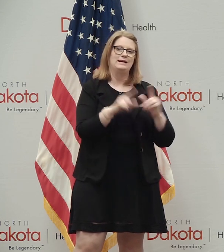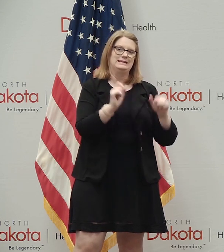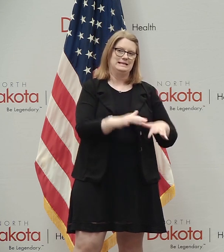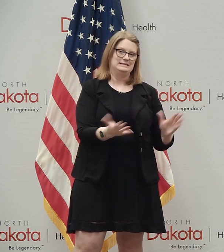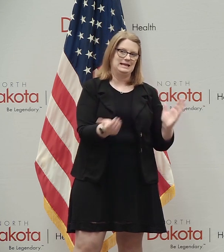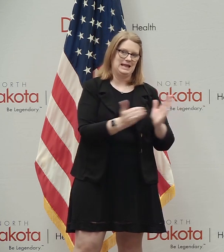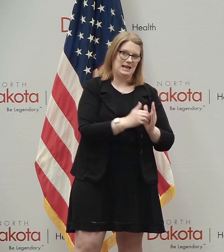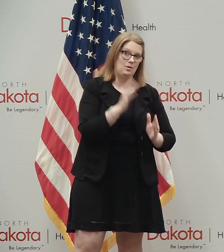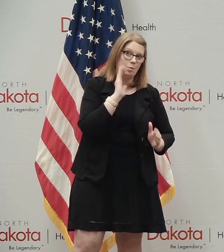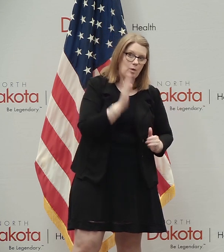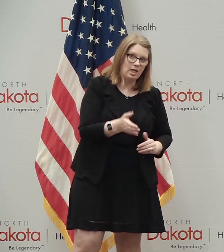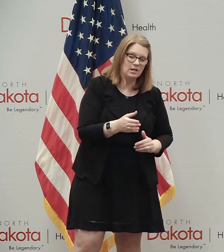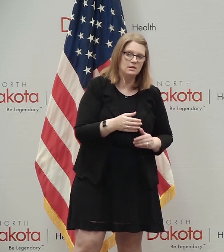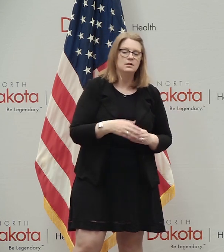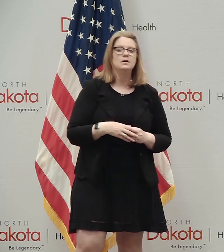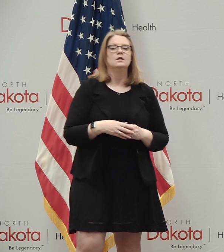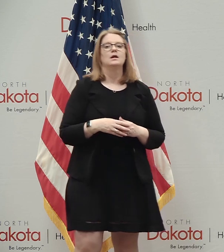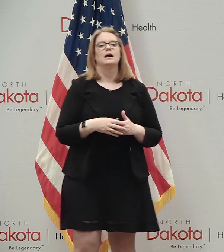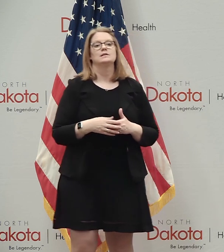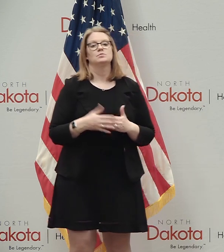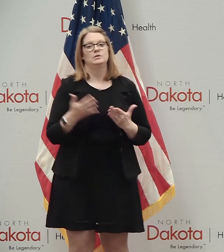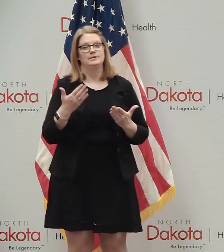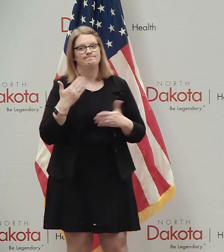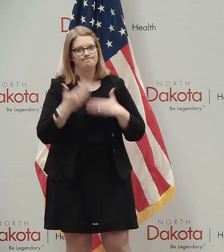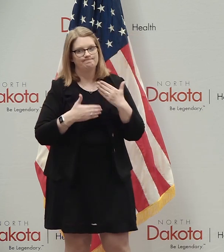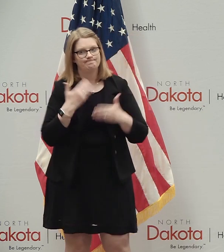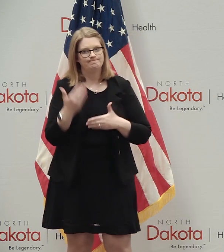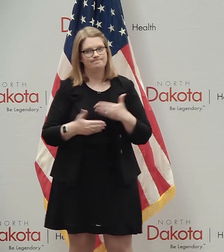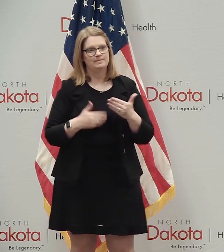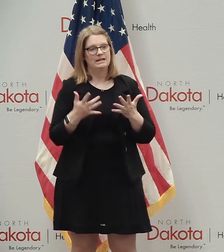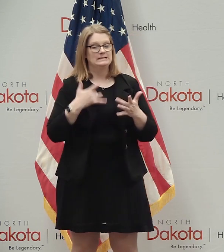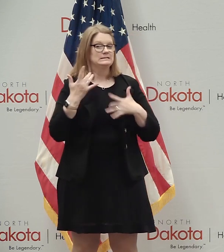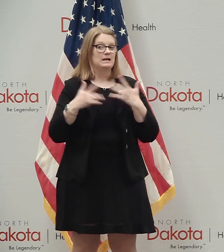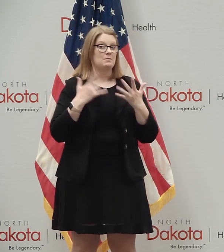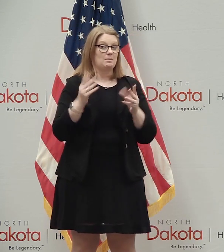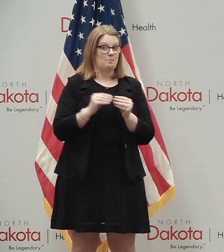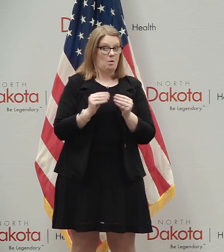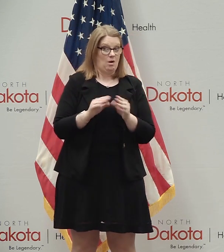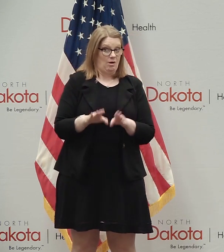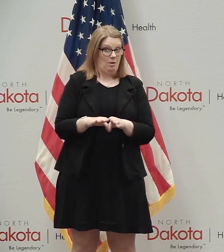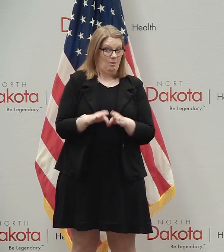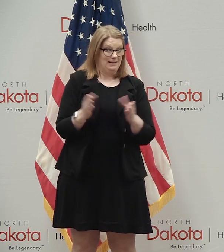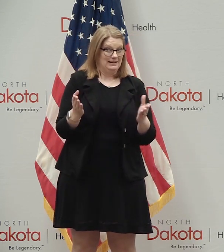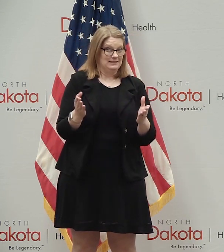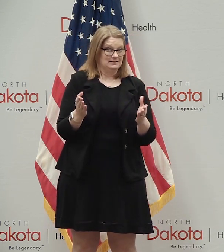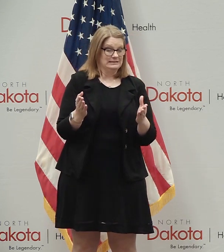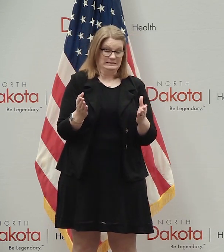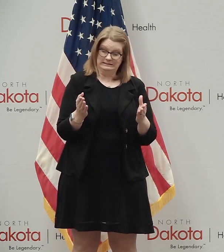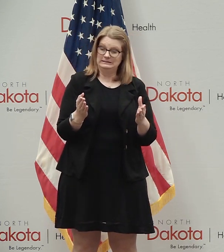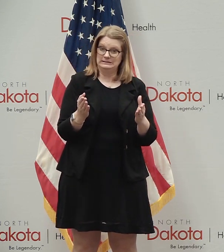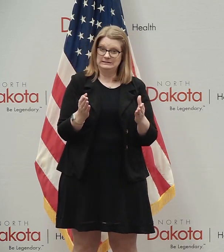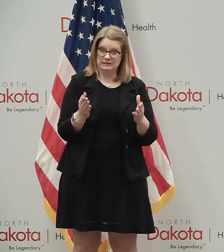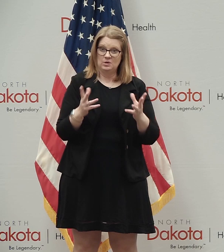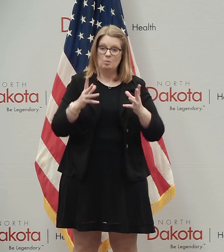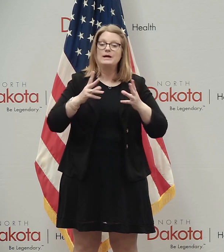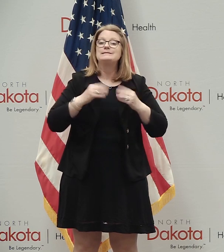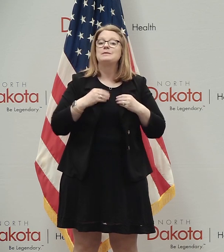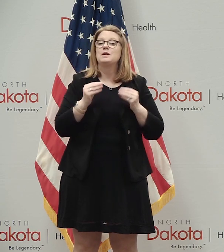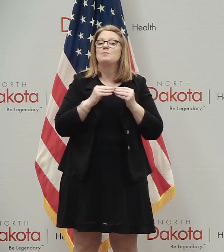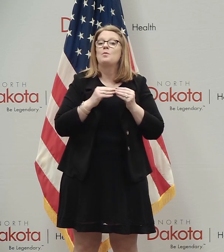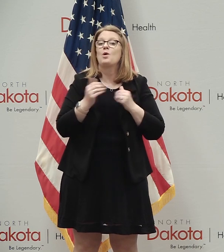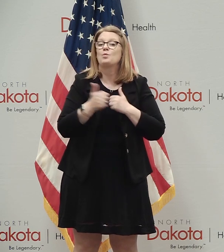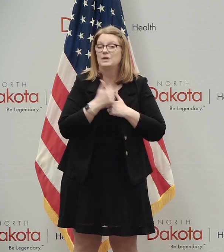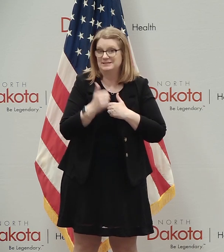again, as we move with the excitement towards more opening up, we also, as I said at the beginning, we're taking on more risk, and one of the